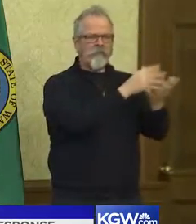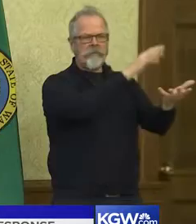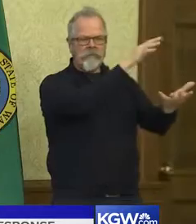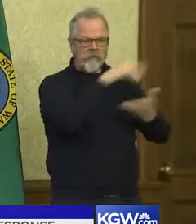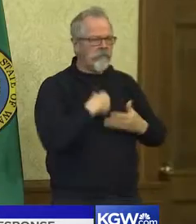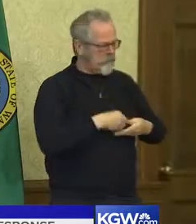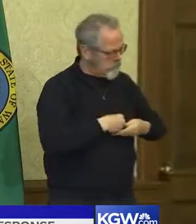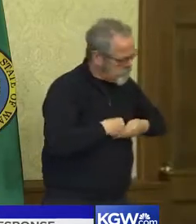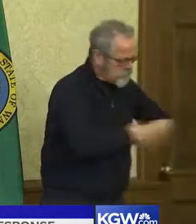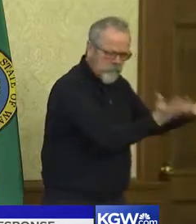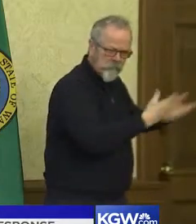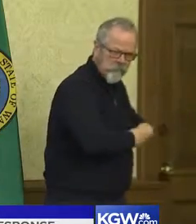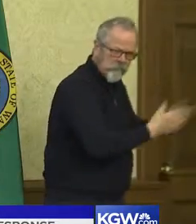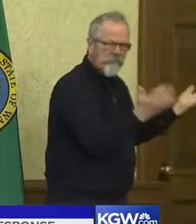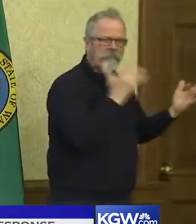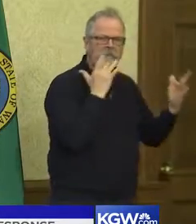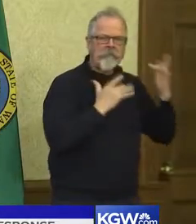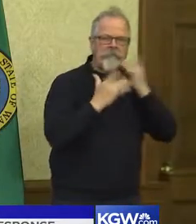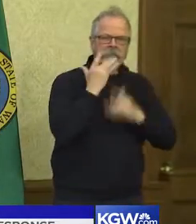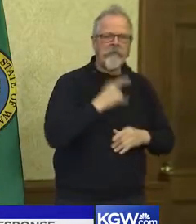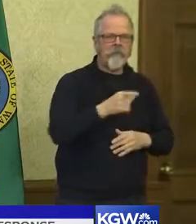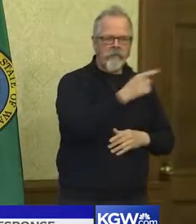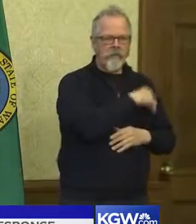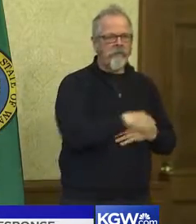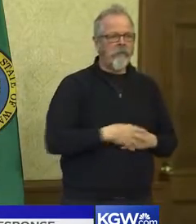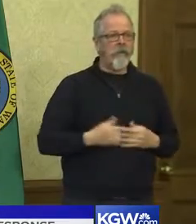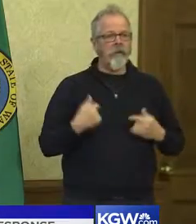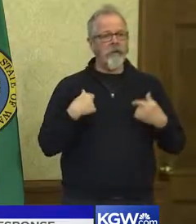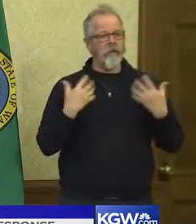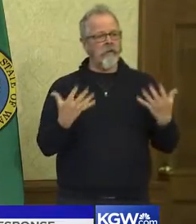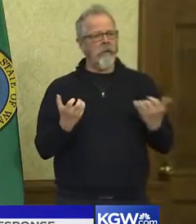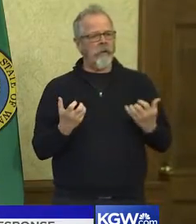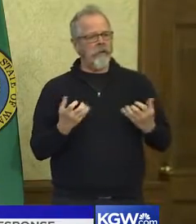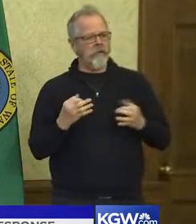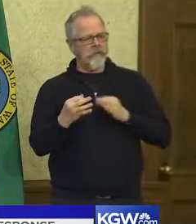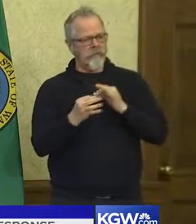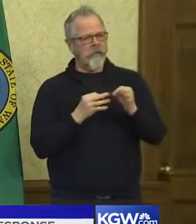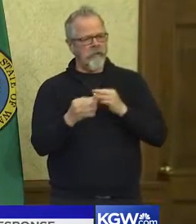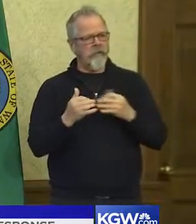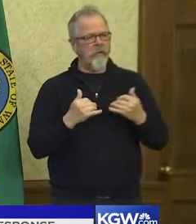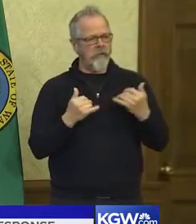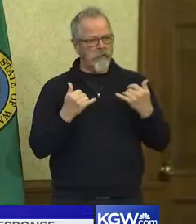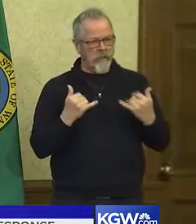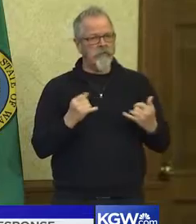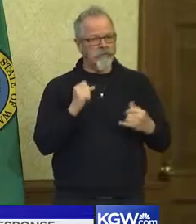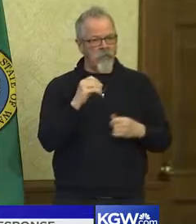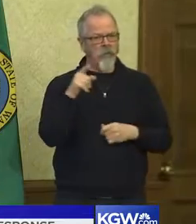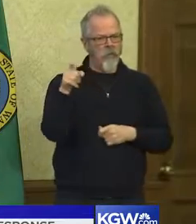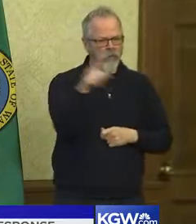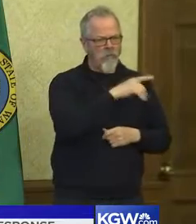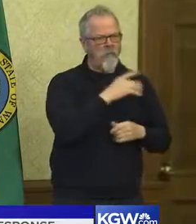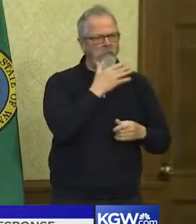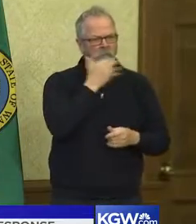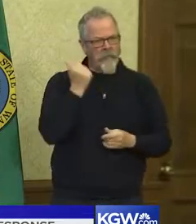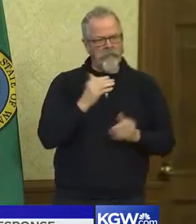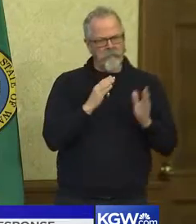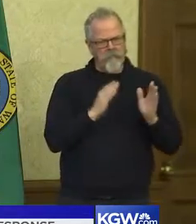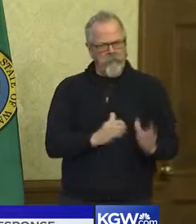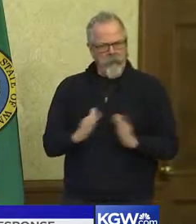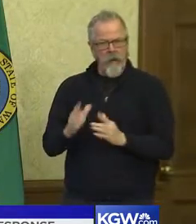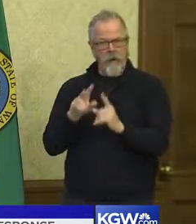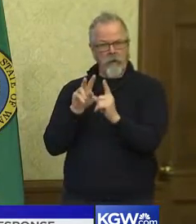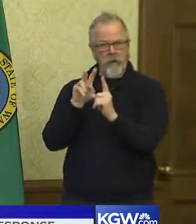this, because we do know that there is going to be a tsunami of demand for this. 4 key things. First, on our